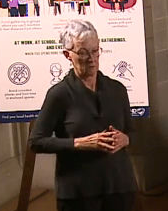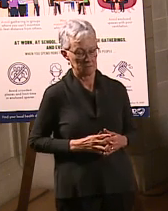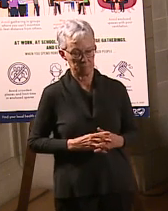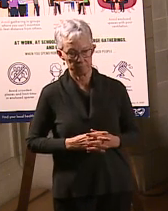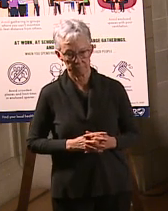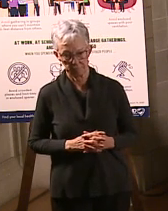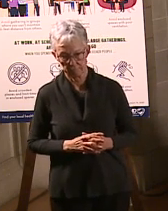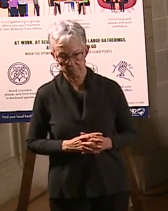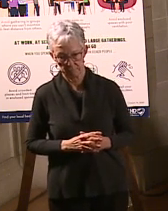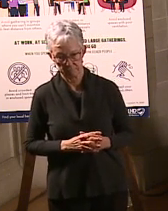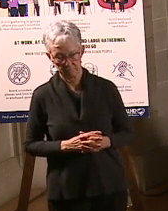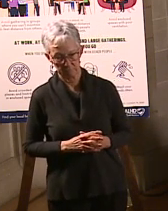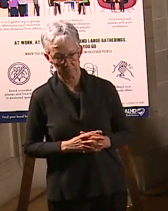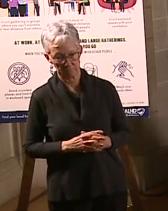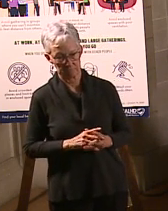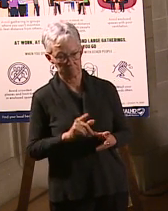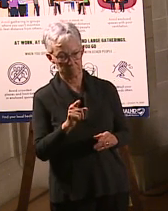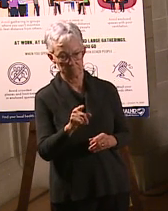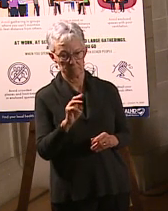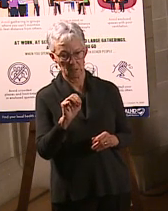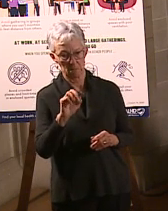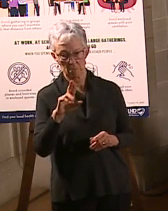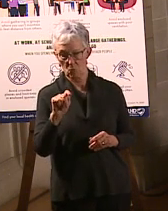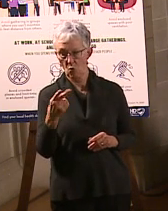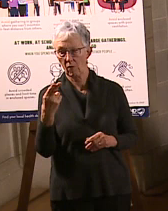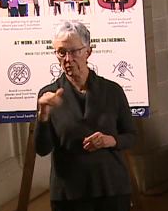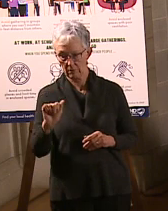Martha. And